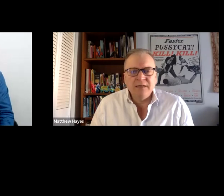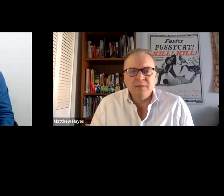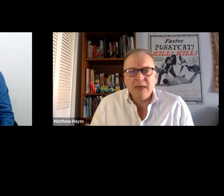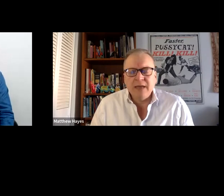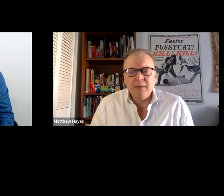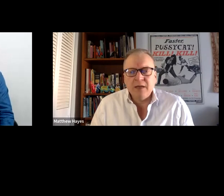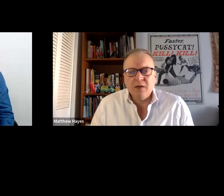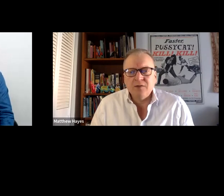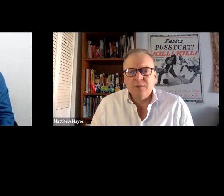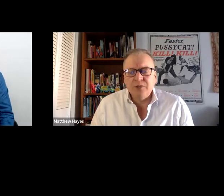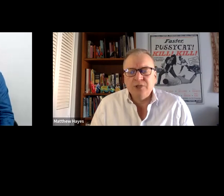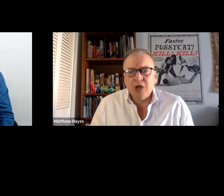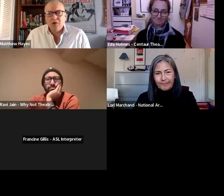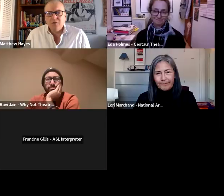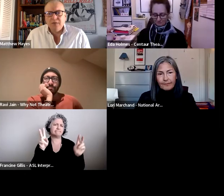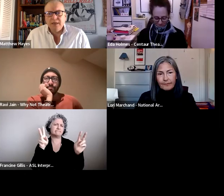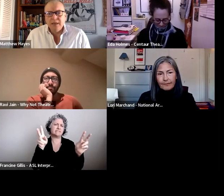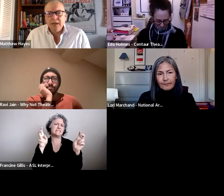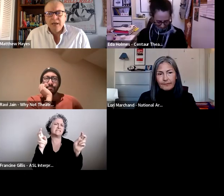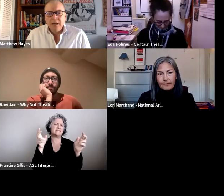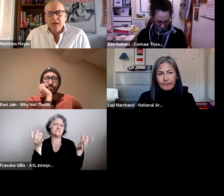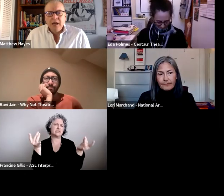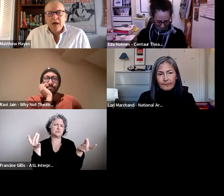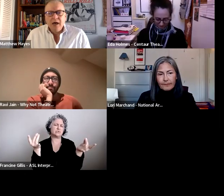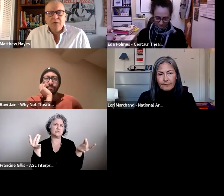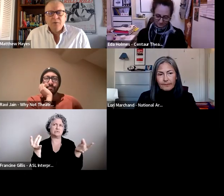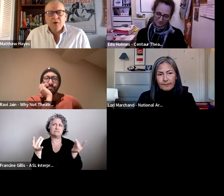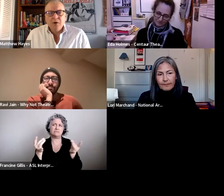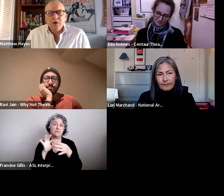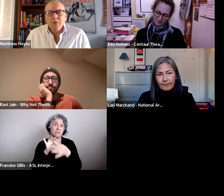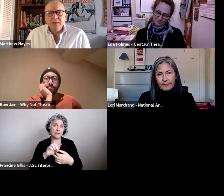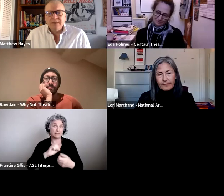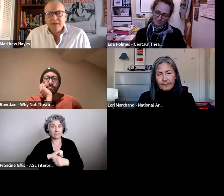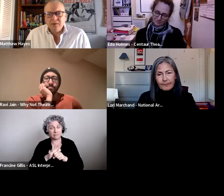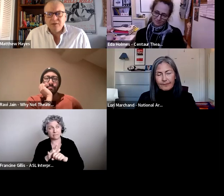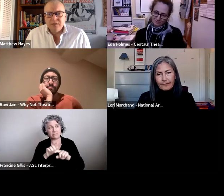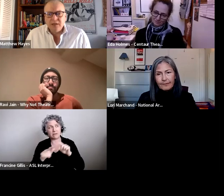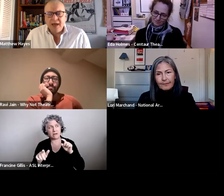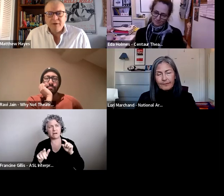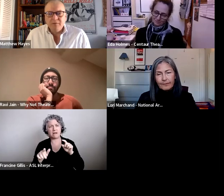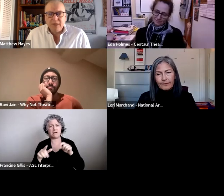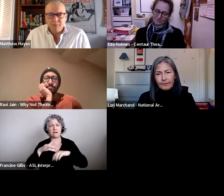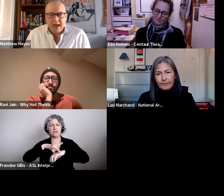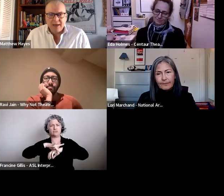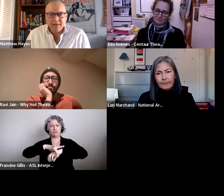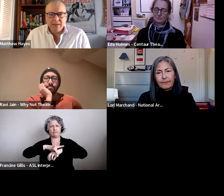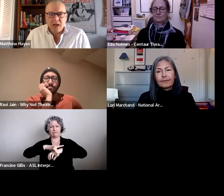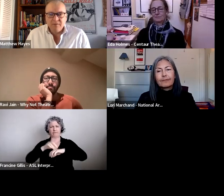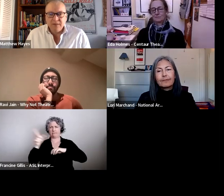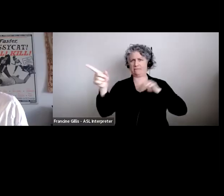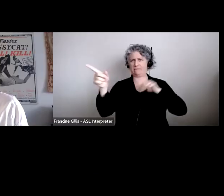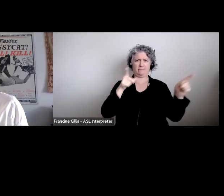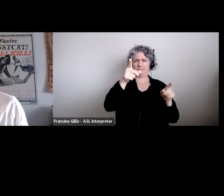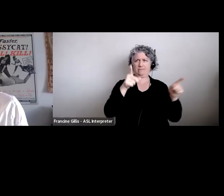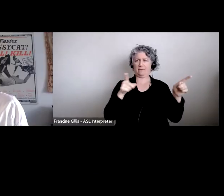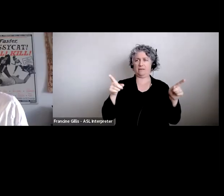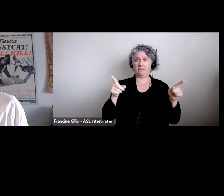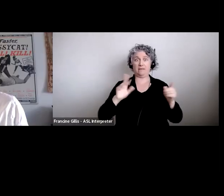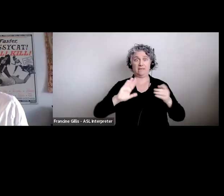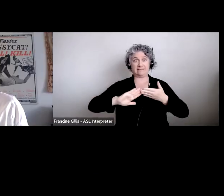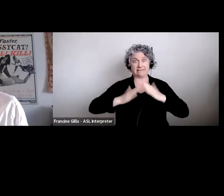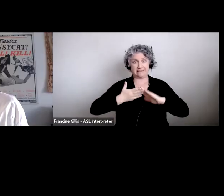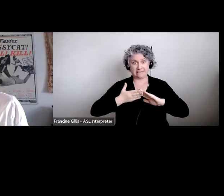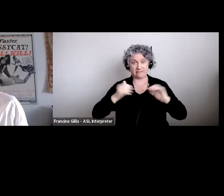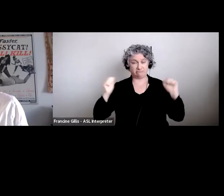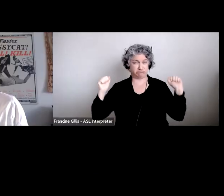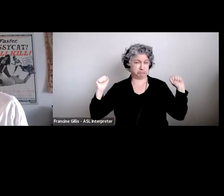obviously tied into the pandemic and also but geography. Urban centers have been impacted, obviously,